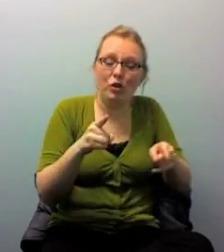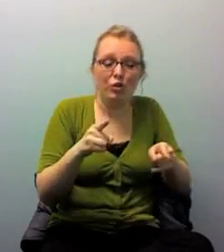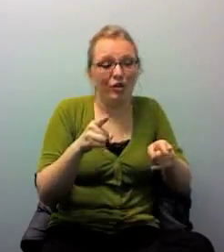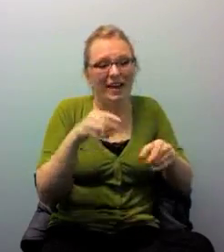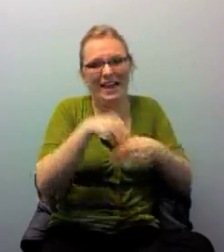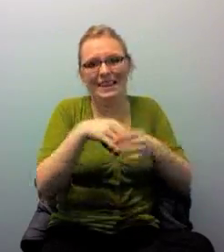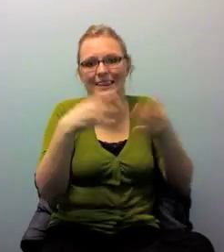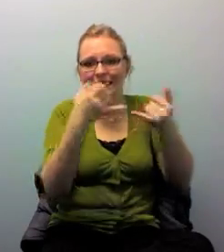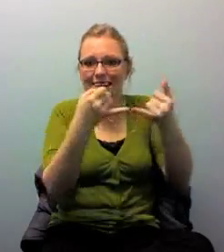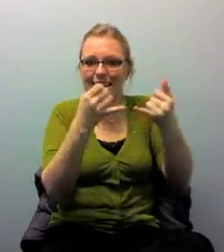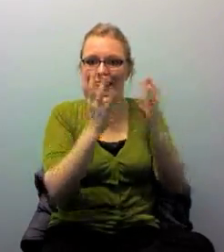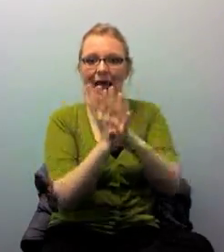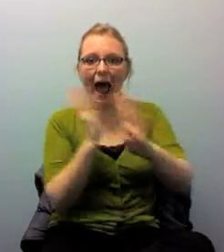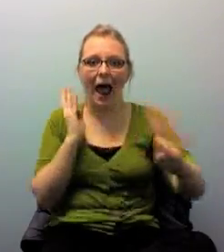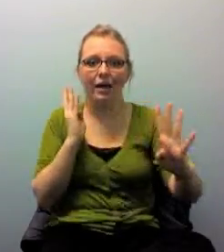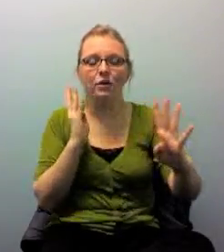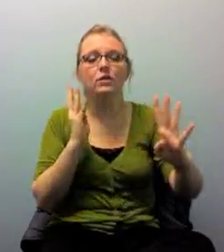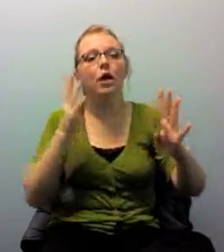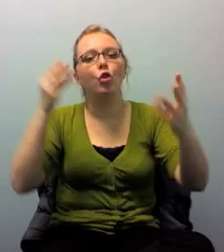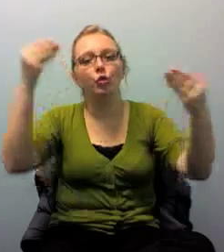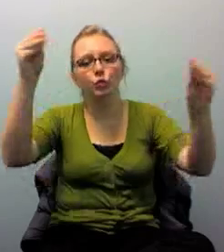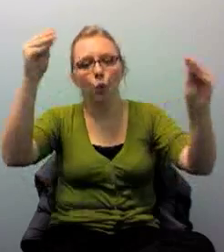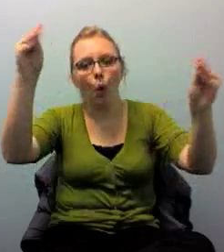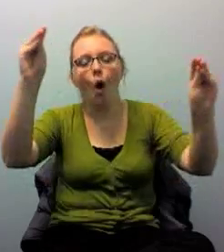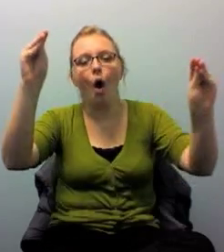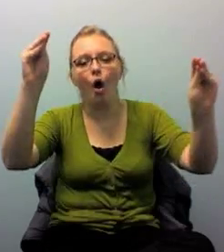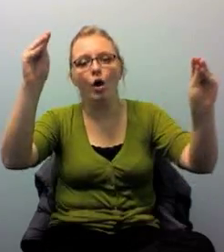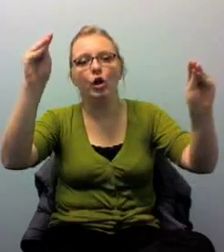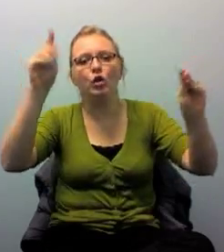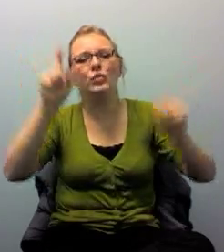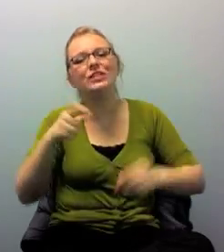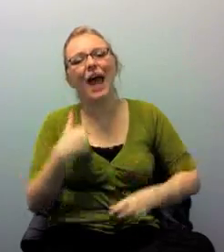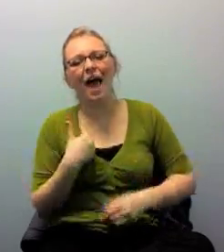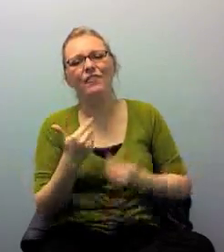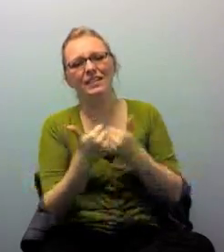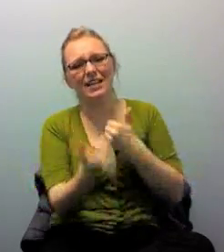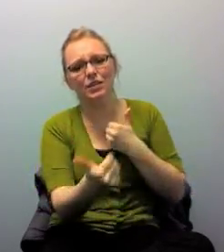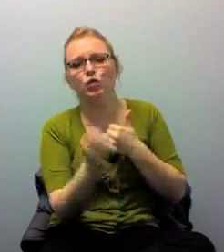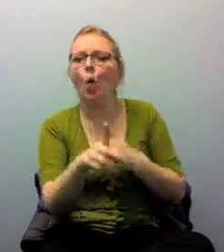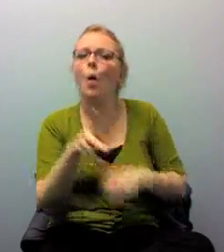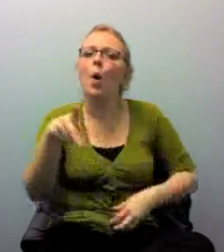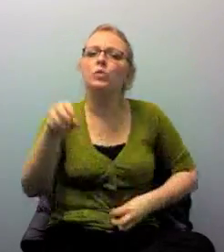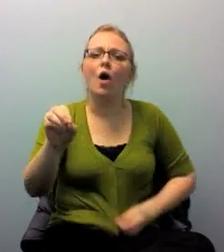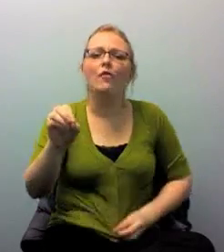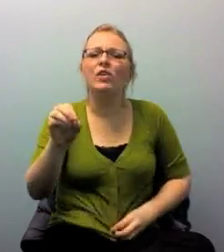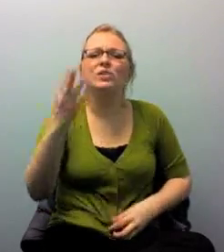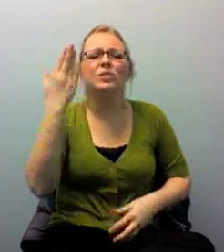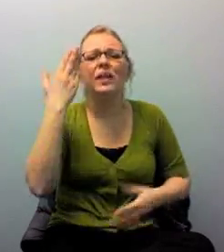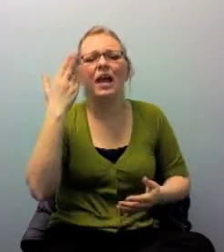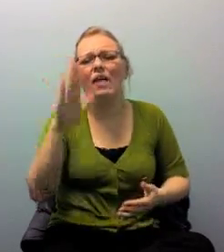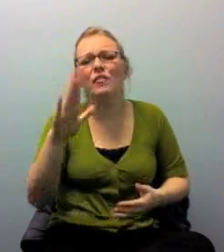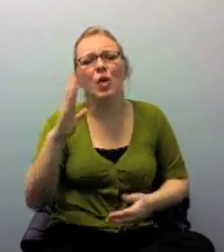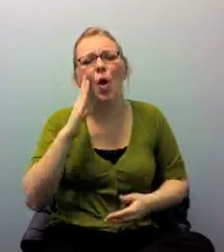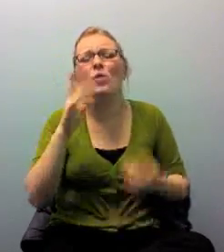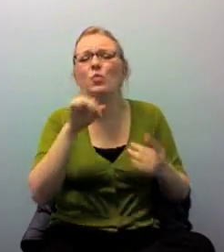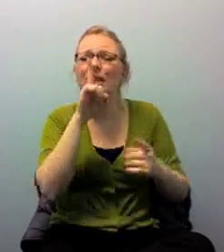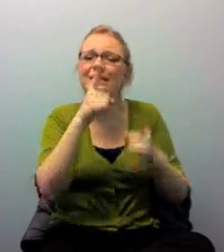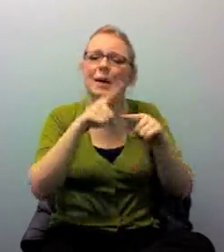or at the NVA. You kind of keep a distance. Or at the post office, you never know. It's going to be different depending on where you are and what mood you're